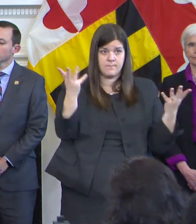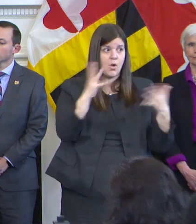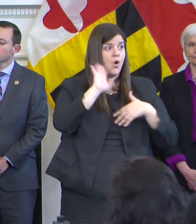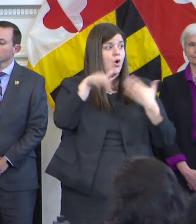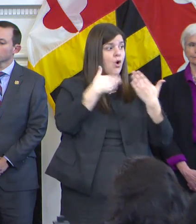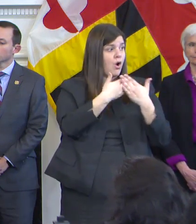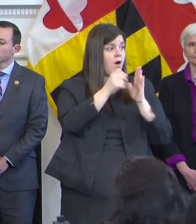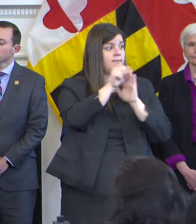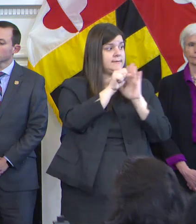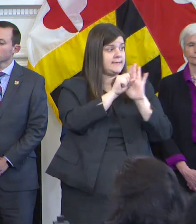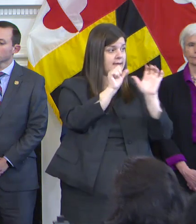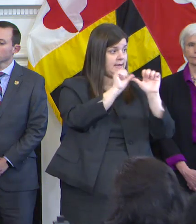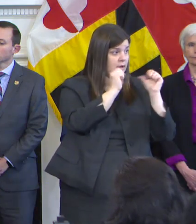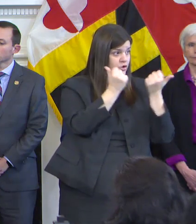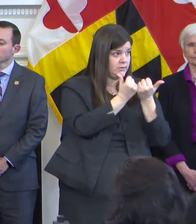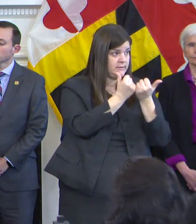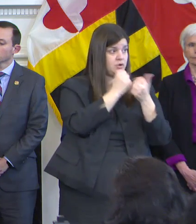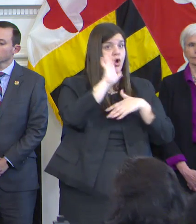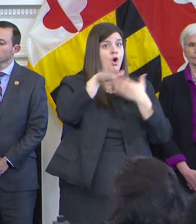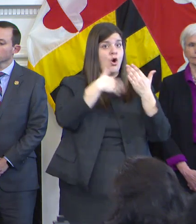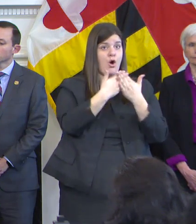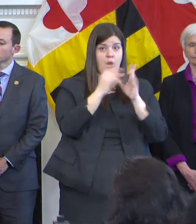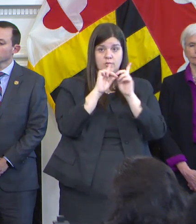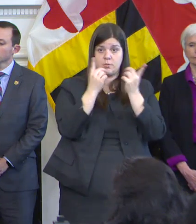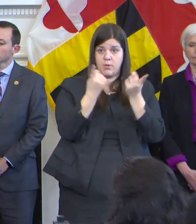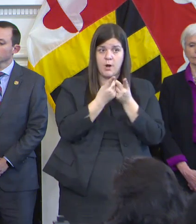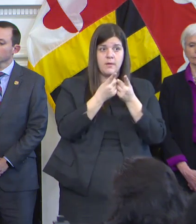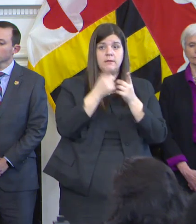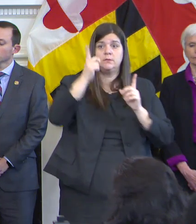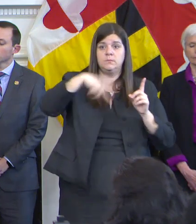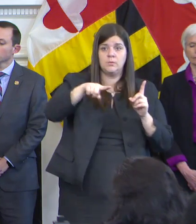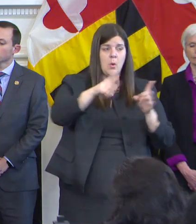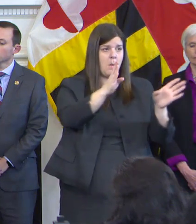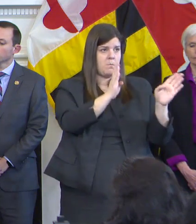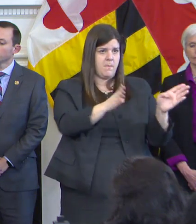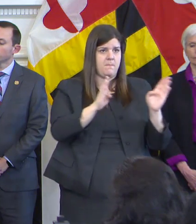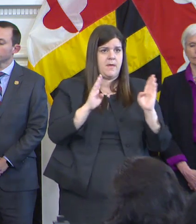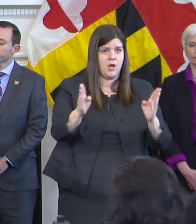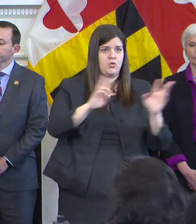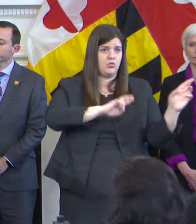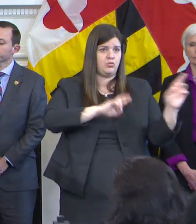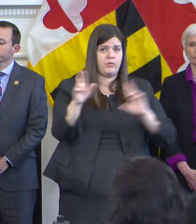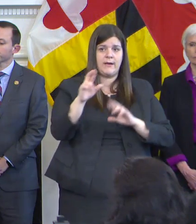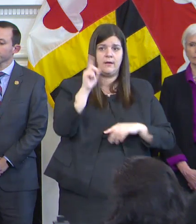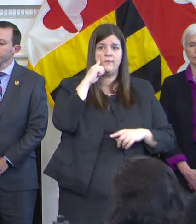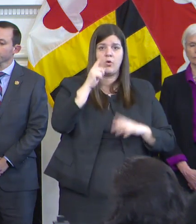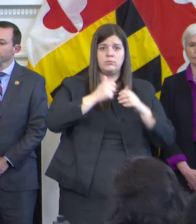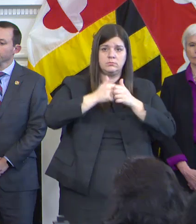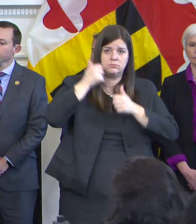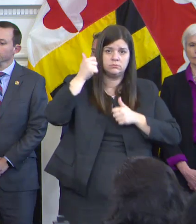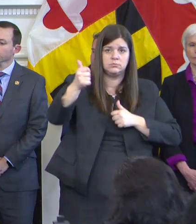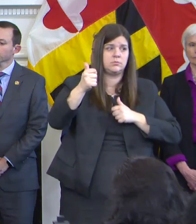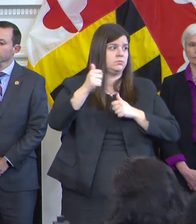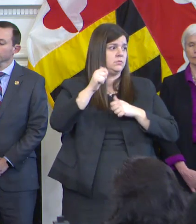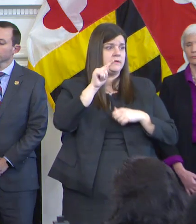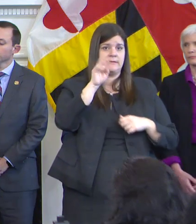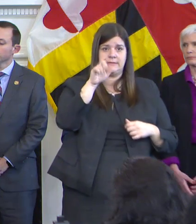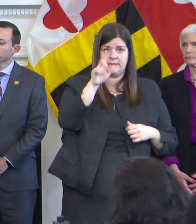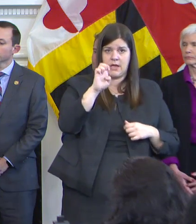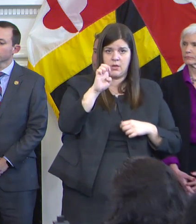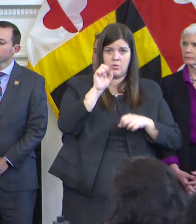of mandatory telework to limit the spread of the virus in our state. I continue